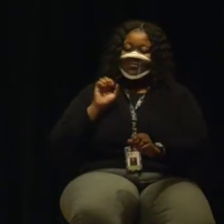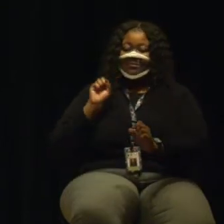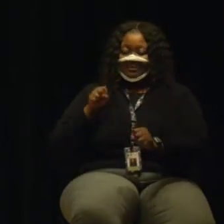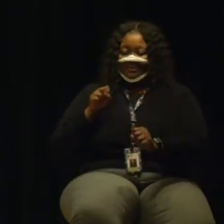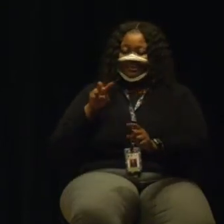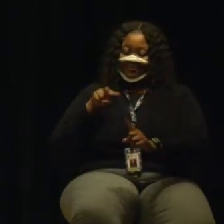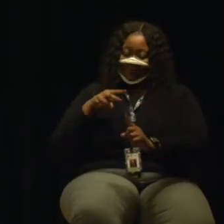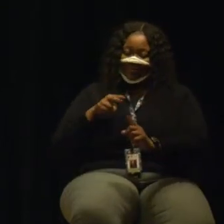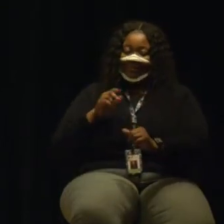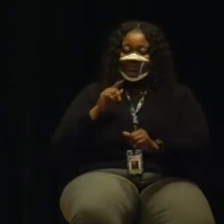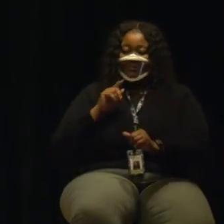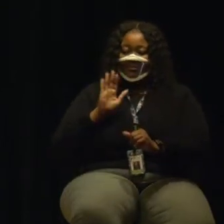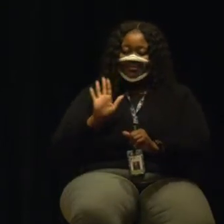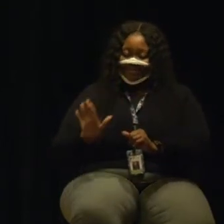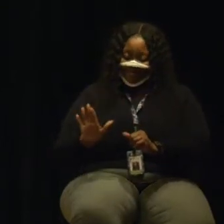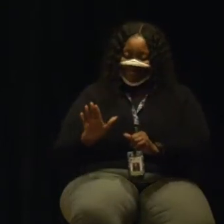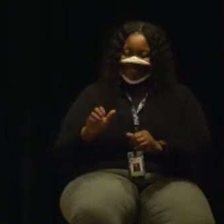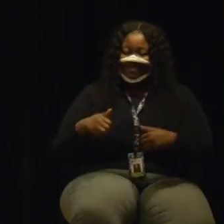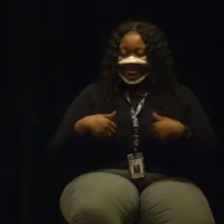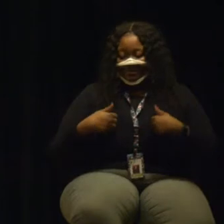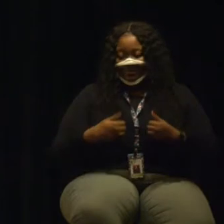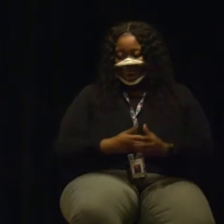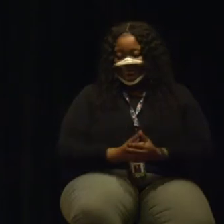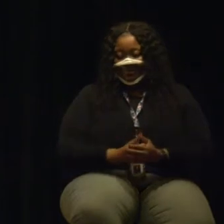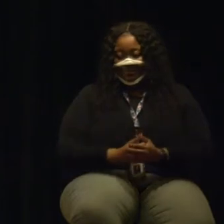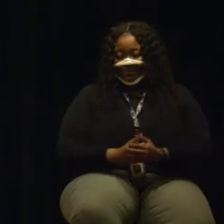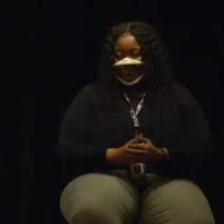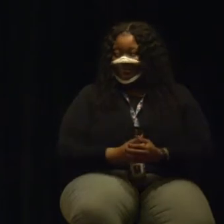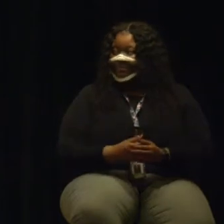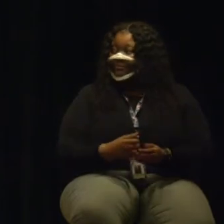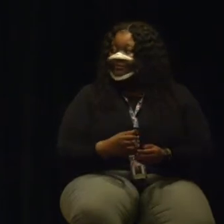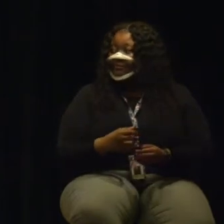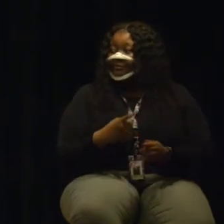asking questions. The poem is the answer to question.